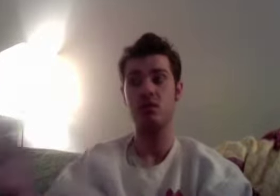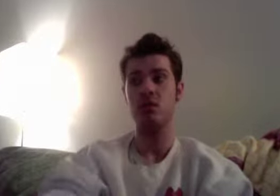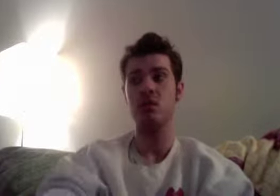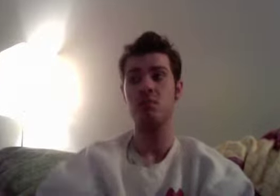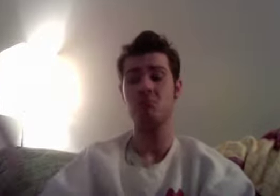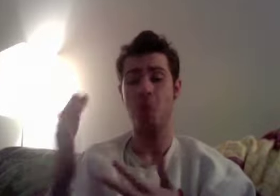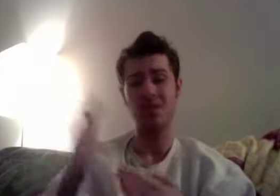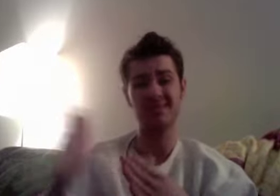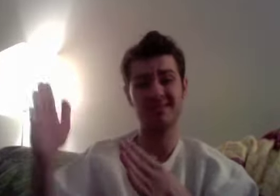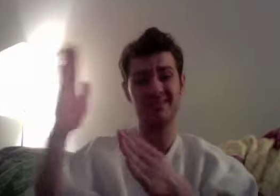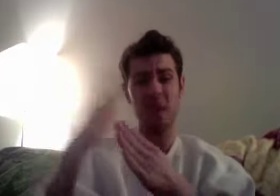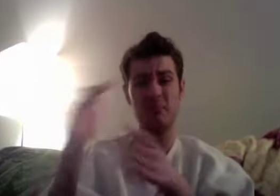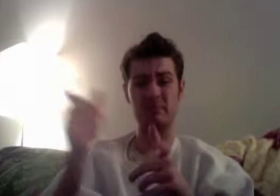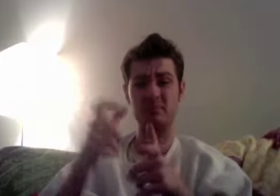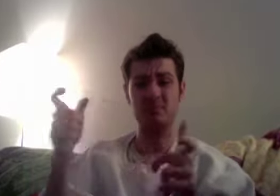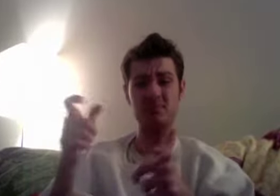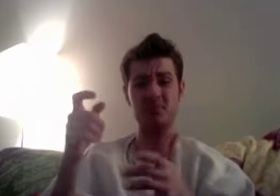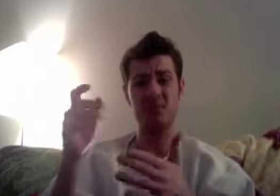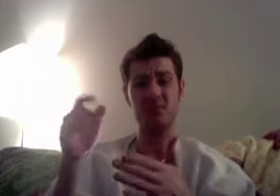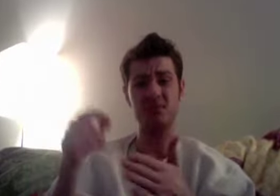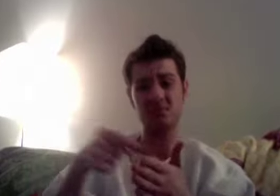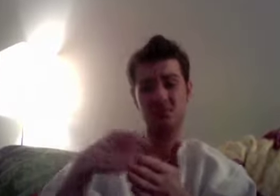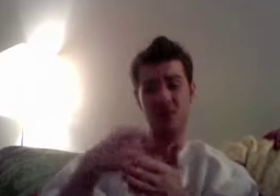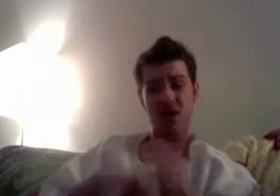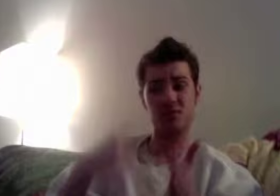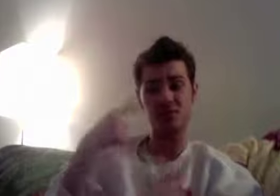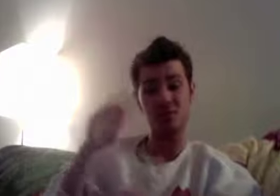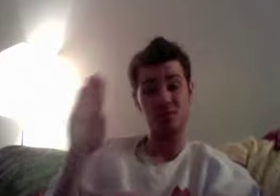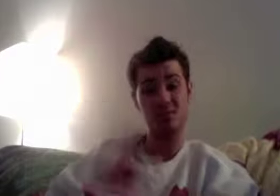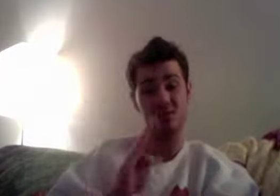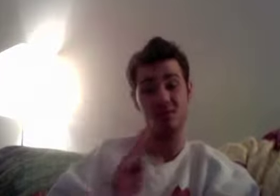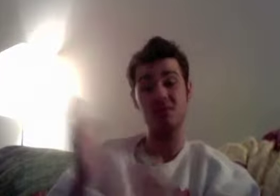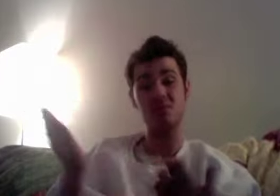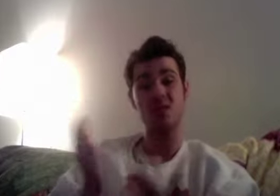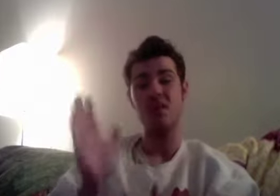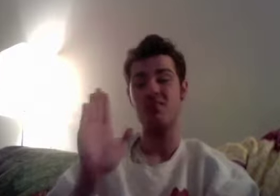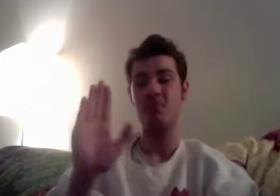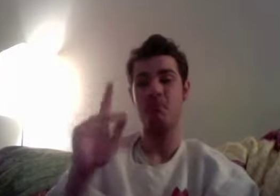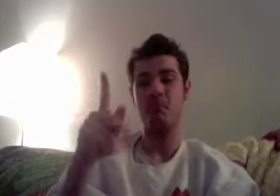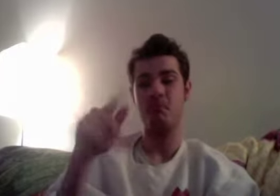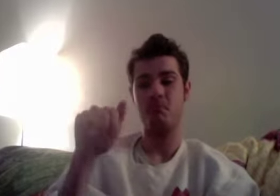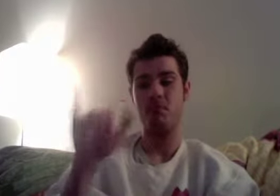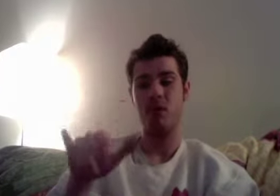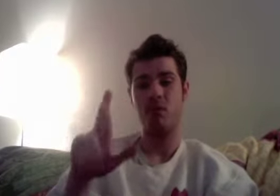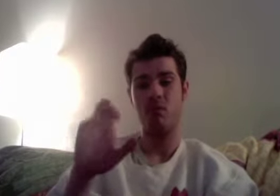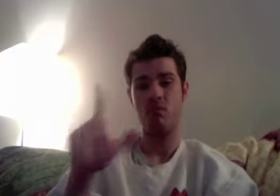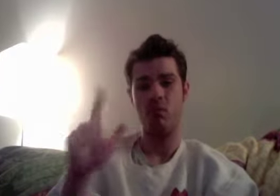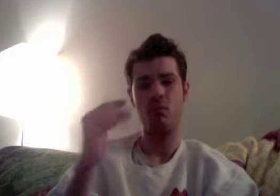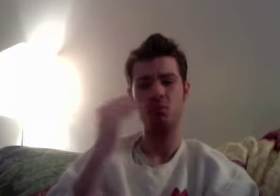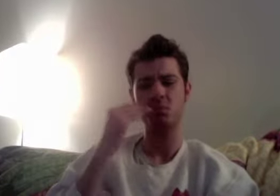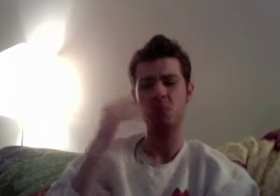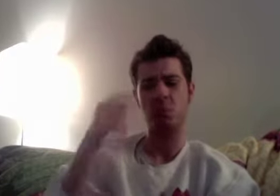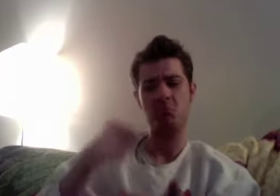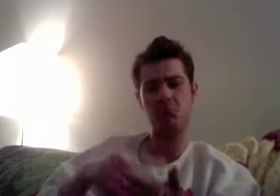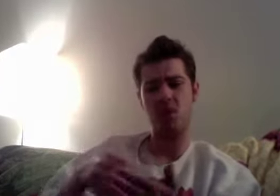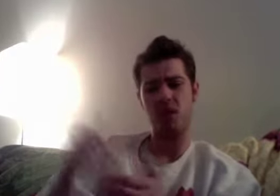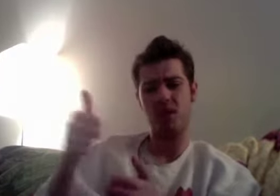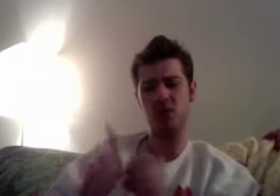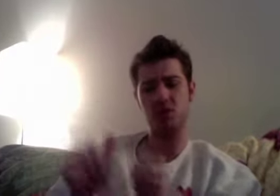payroll. So I thought that it might be interesting to kind of talk a little bit about how time cards actually get translated and become checks, that process and how